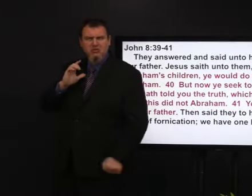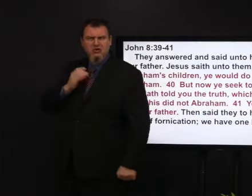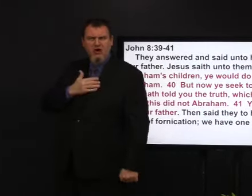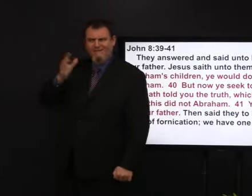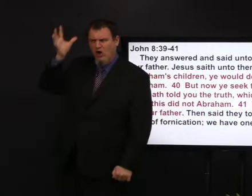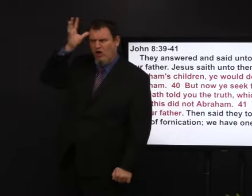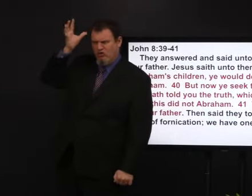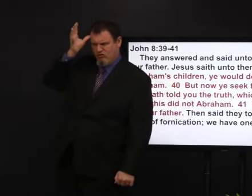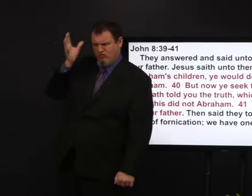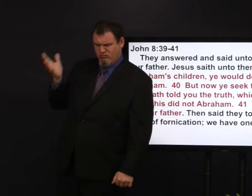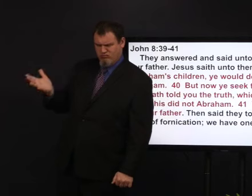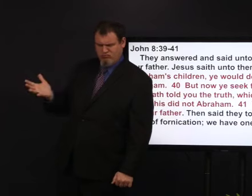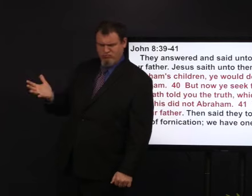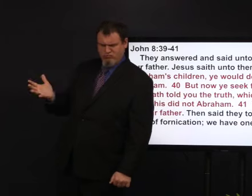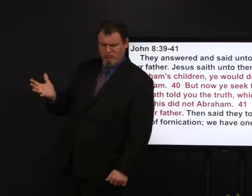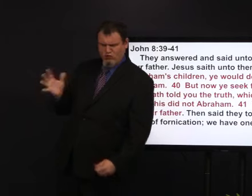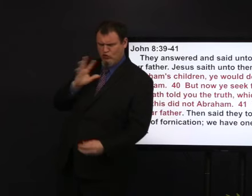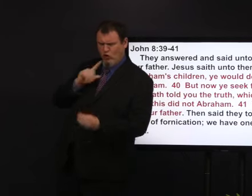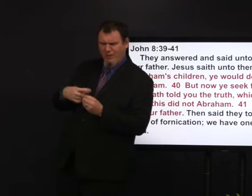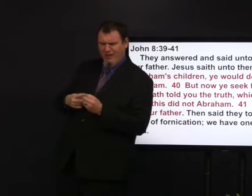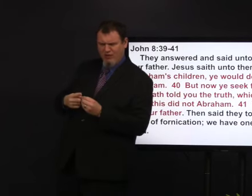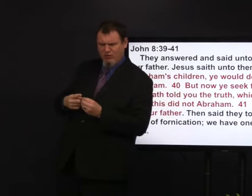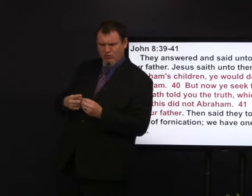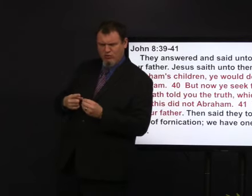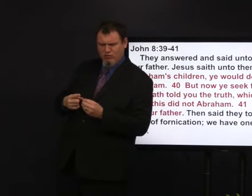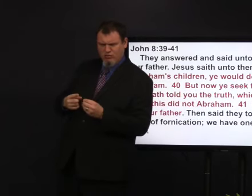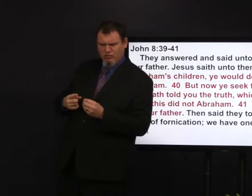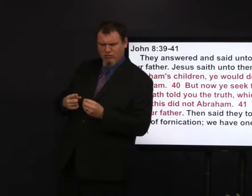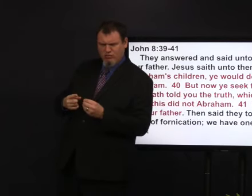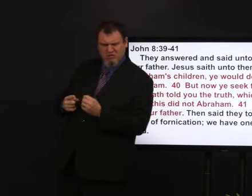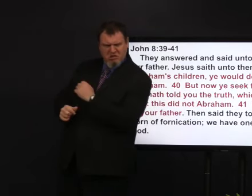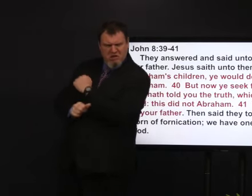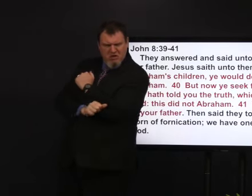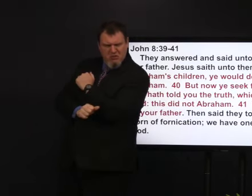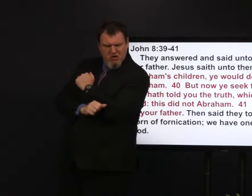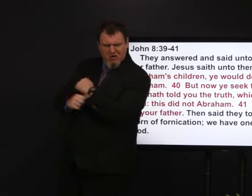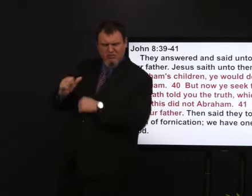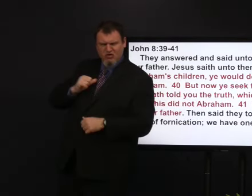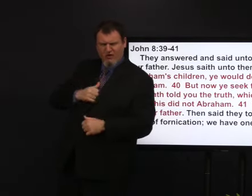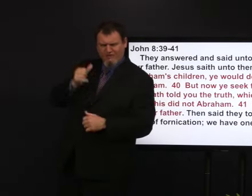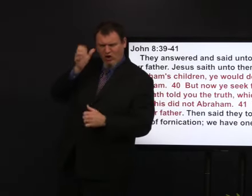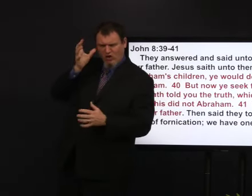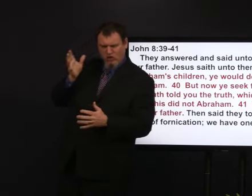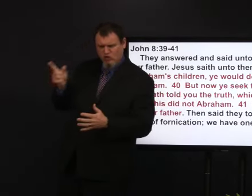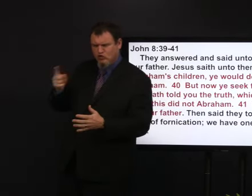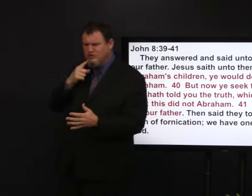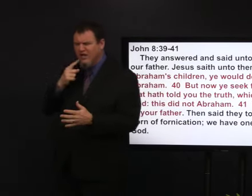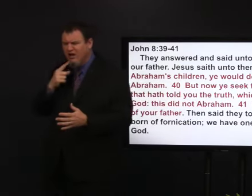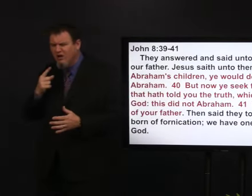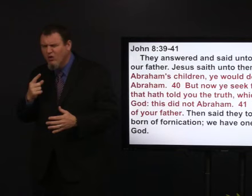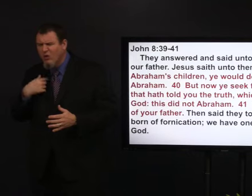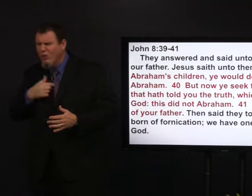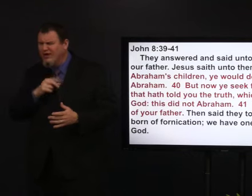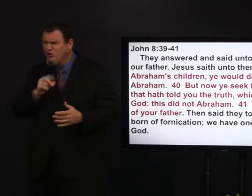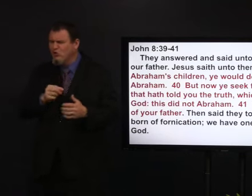Abraham is our father. What are you talking about, our father? Abraham's our father.